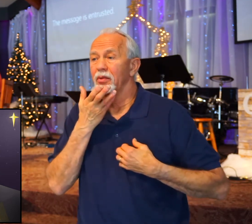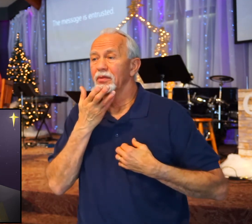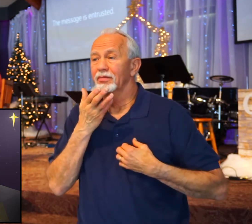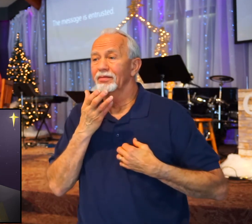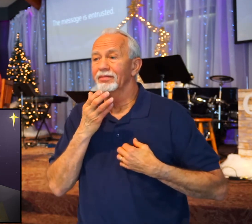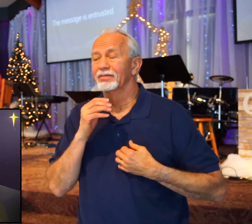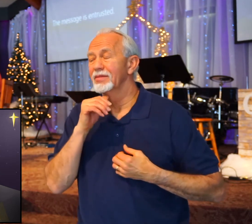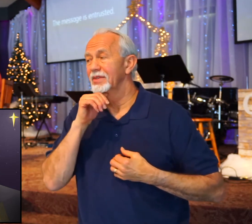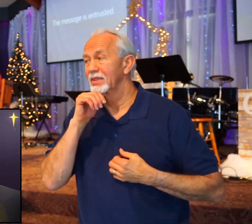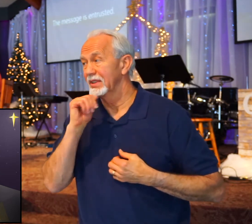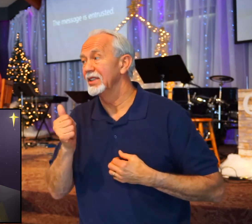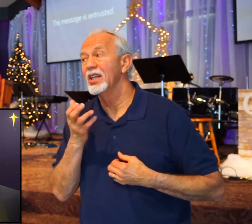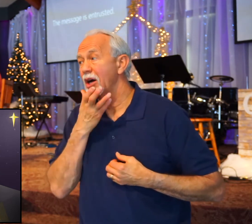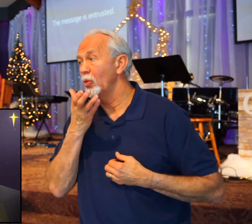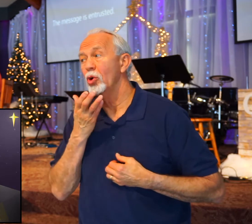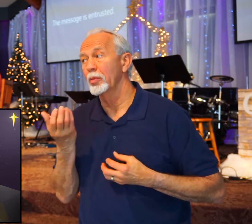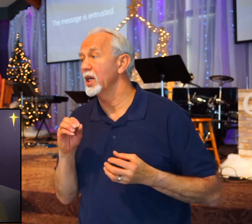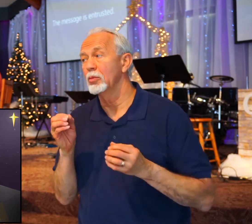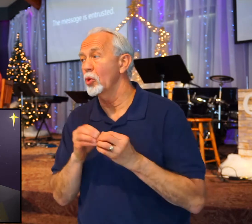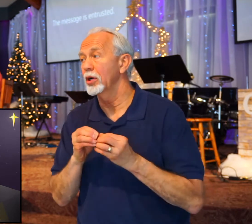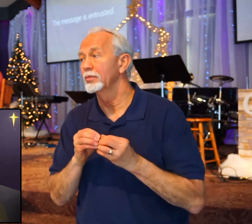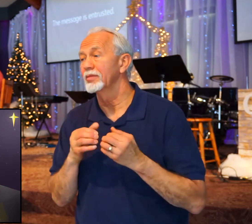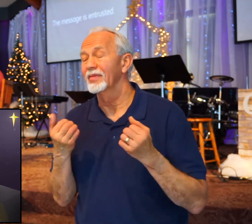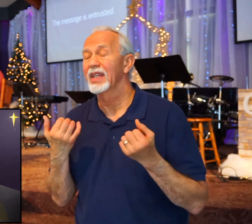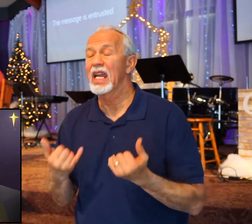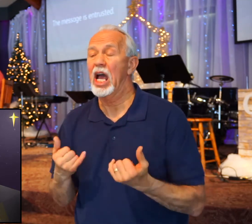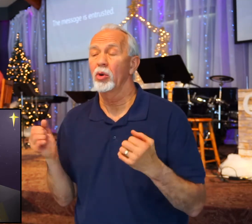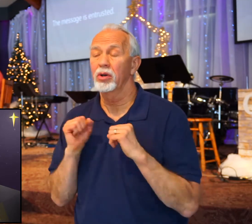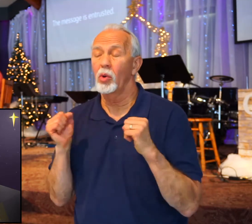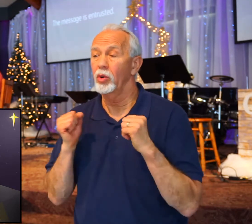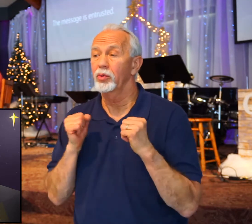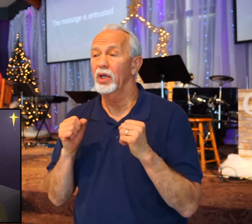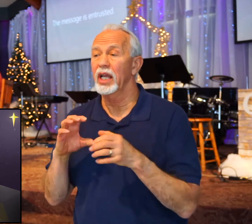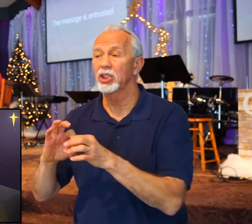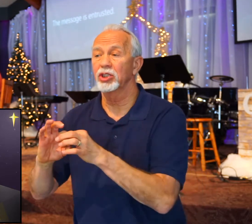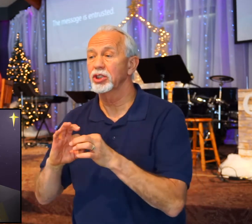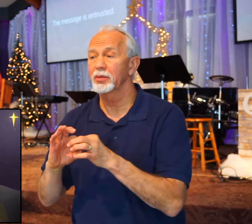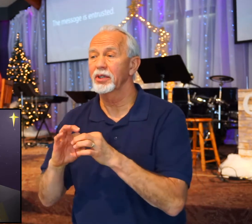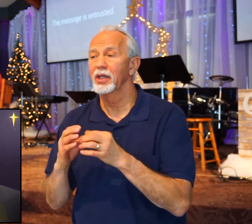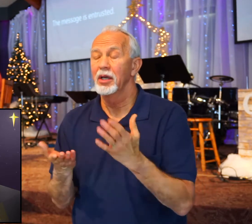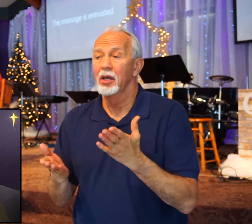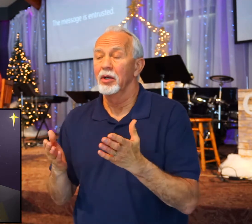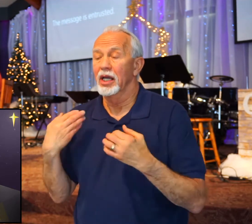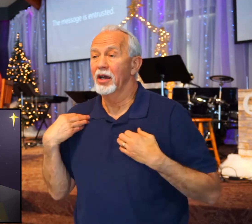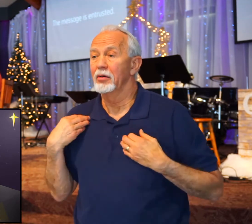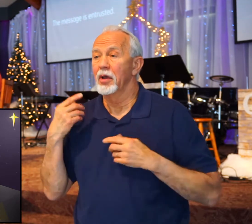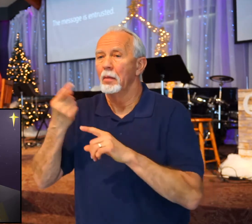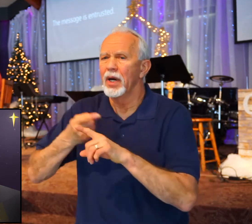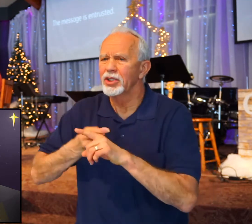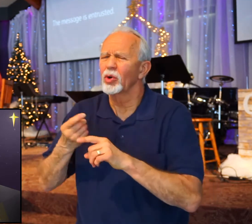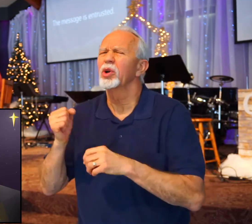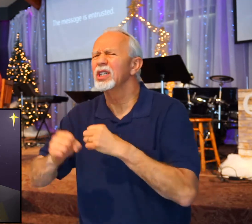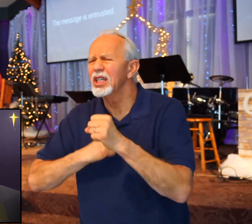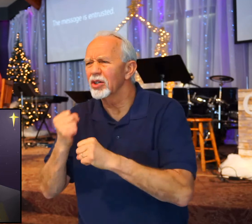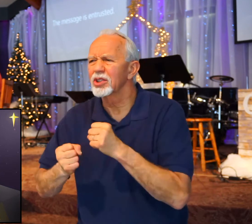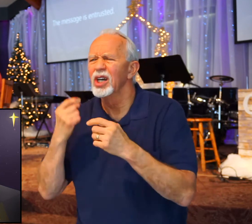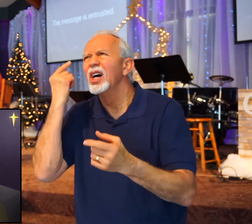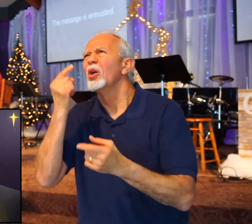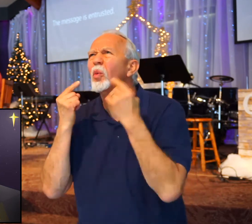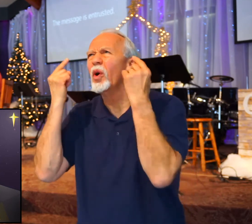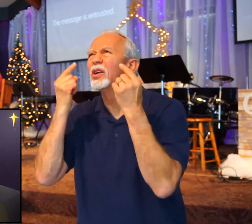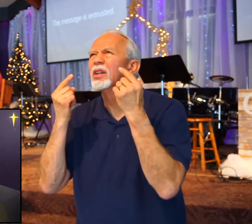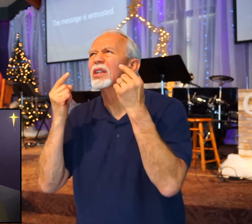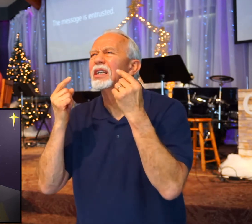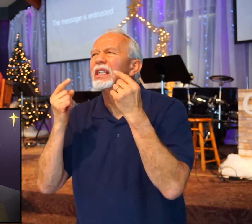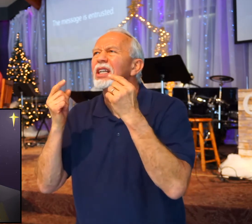those relationships, maybe they are now cold. Maybe you've spent months or even years wondering if you